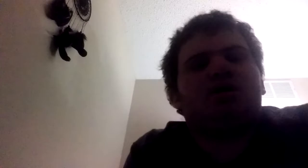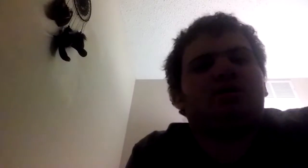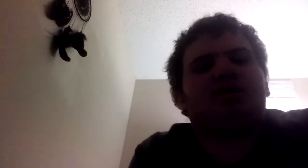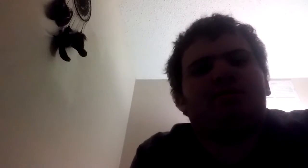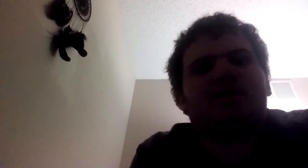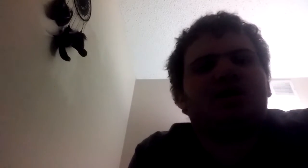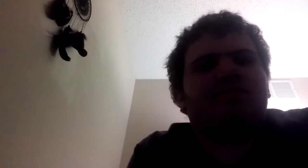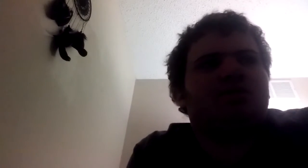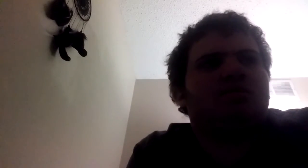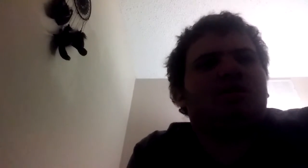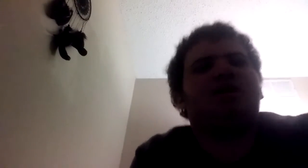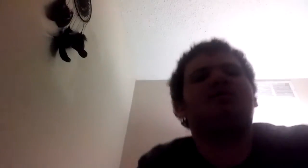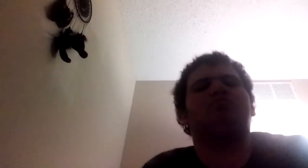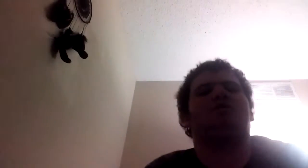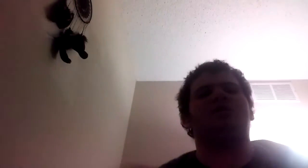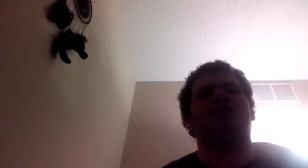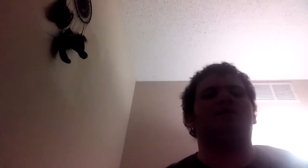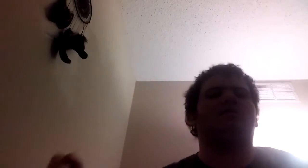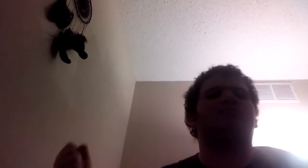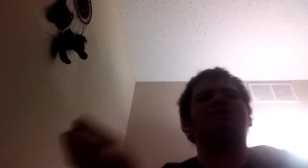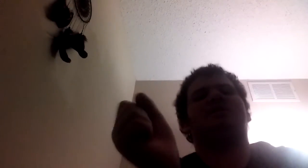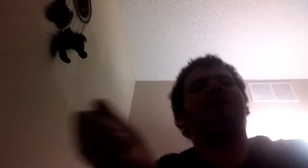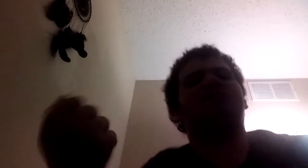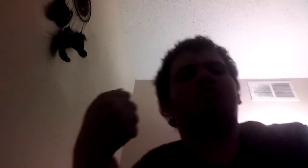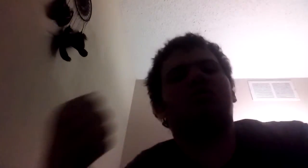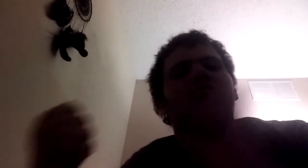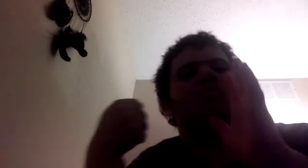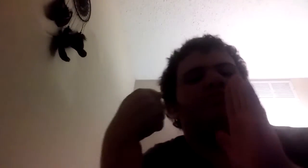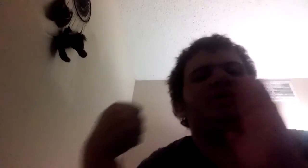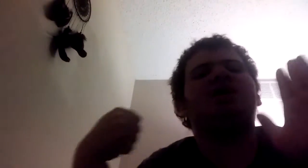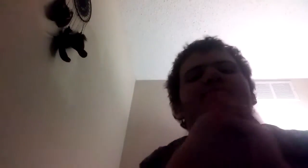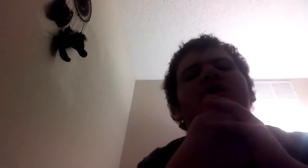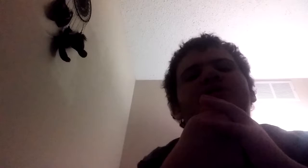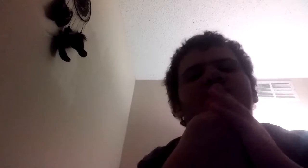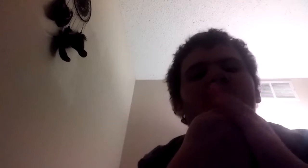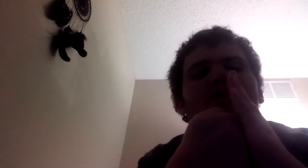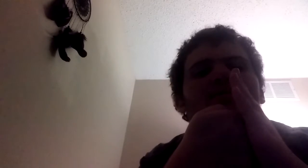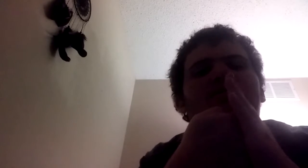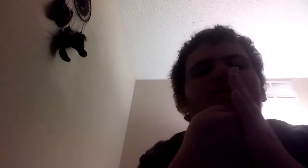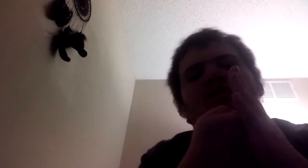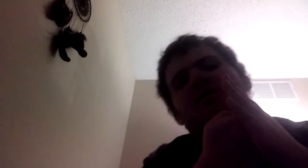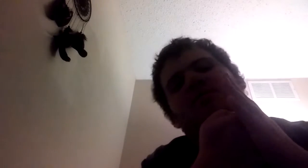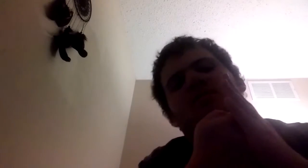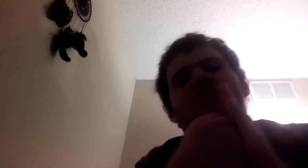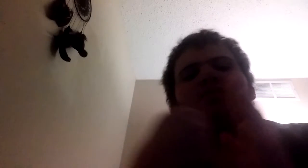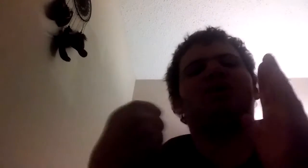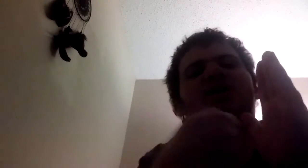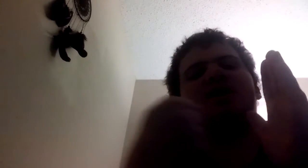And he survived, and there's one thing that makes him cool. When he gets punched, his body takes